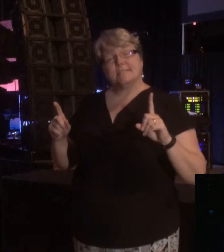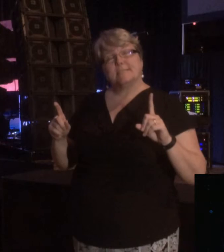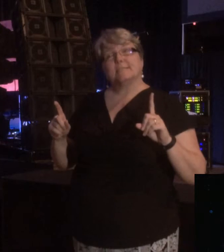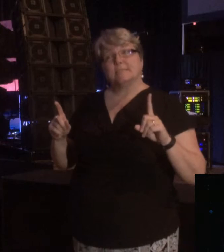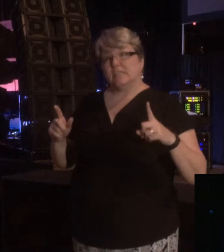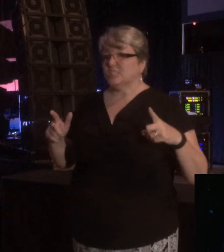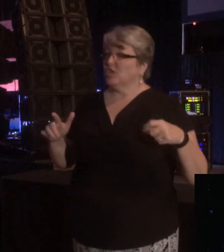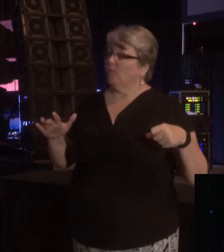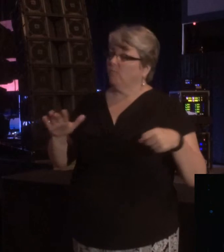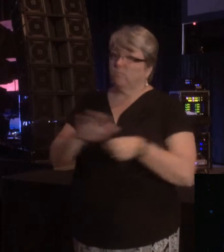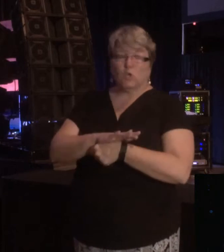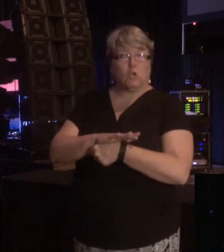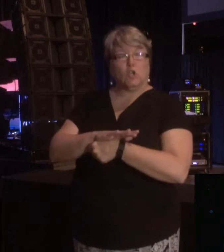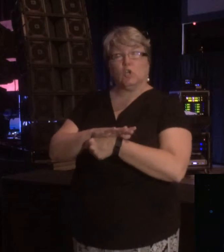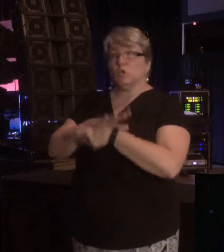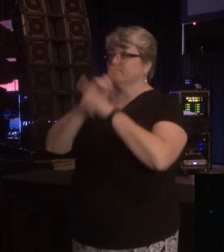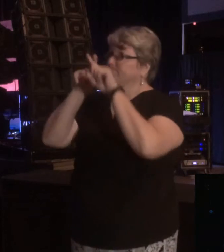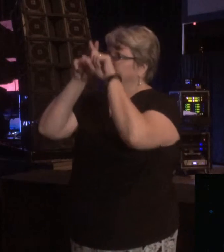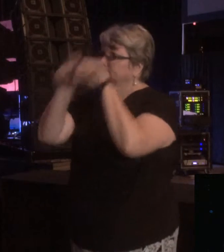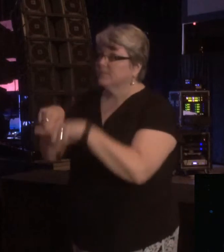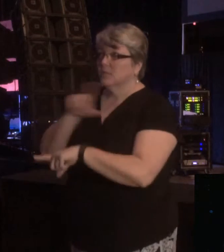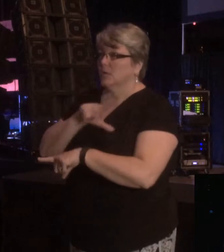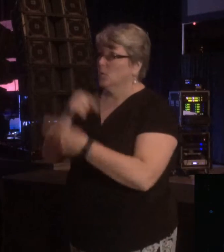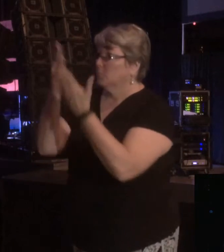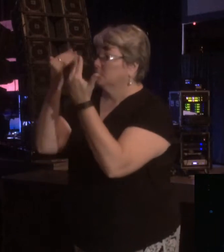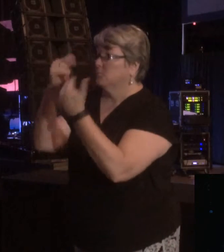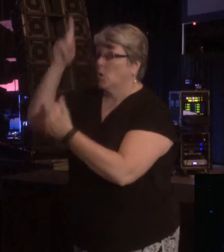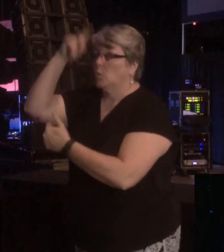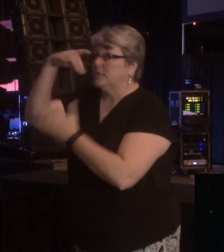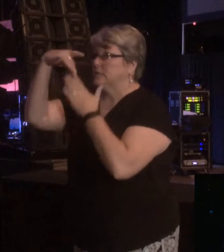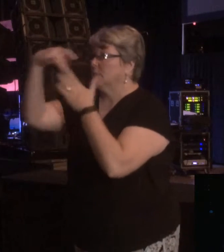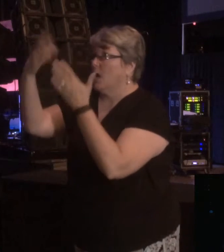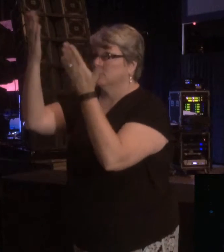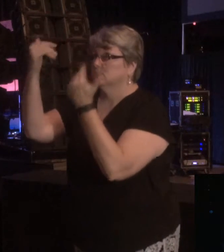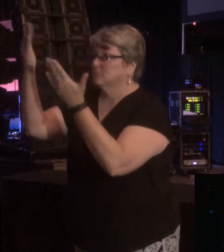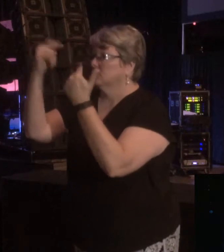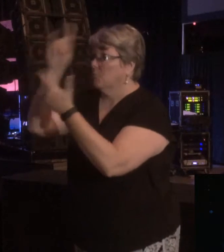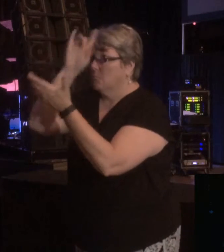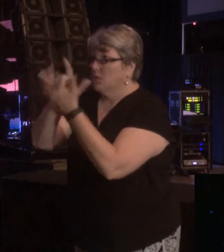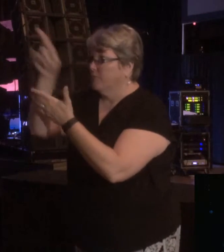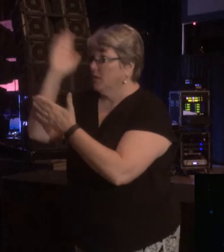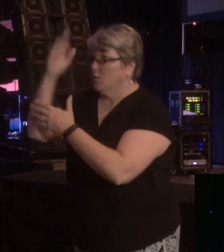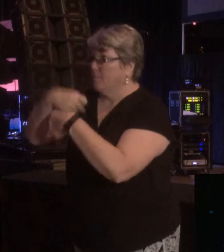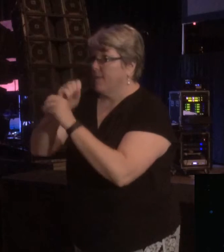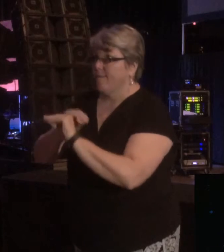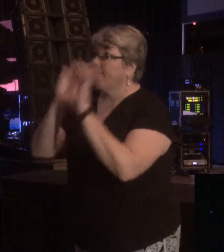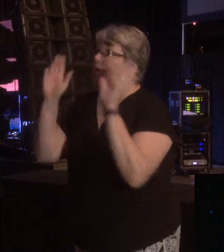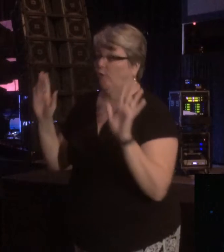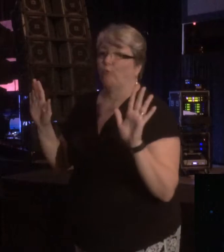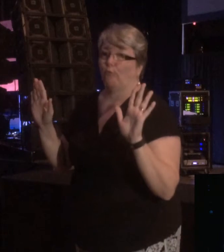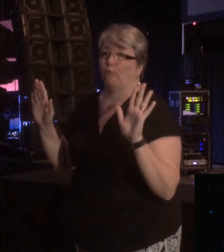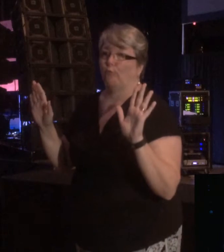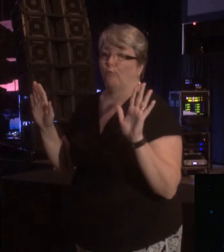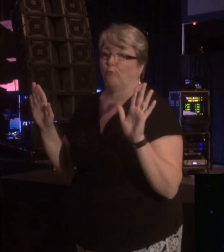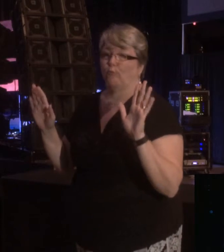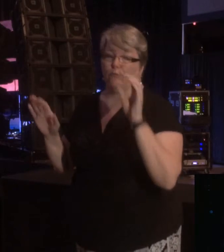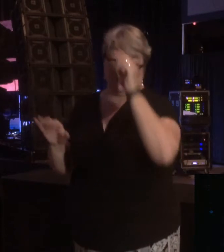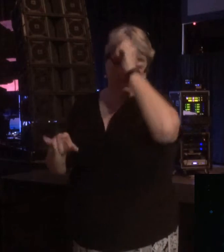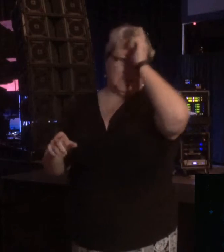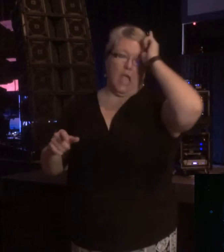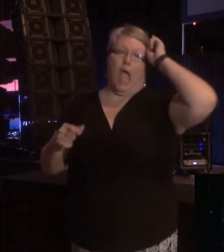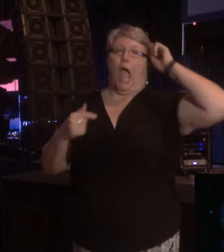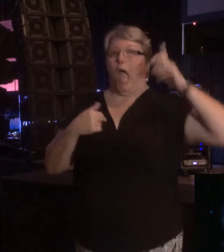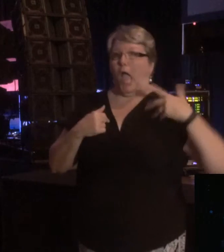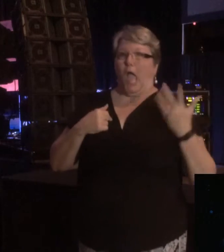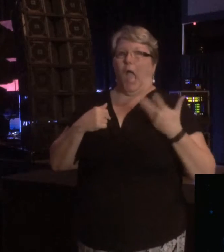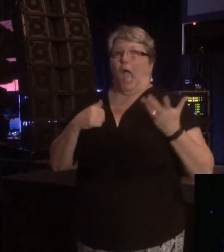we found out we could connect on the phone and enjoyed doing that, and then I would find times to fly down or drive down, or